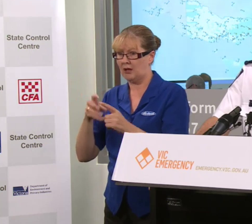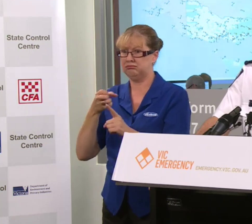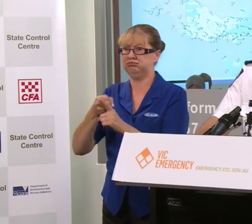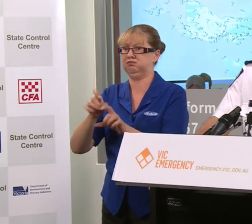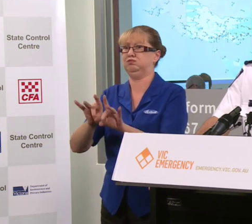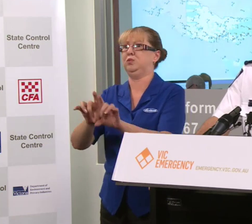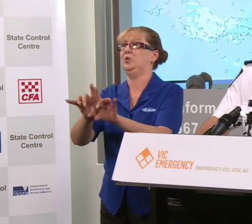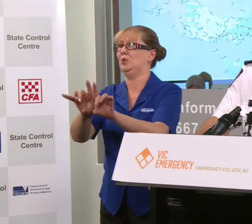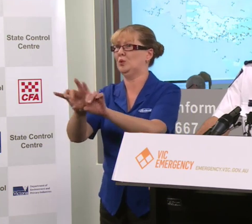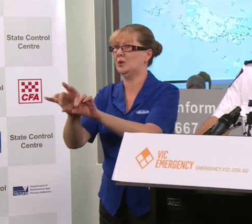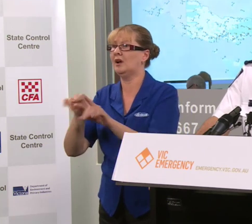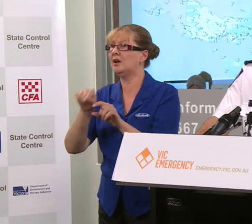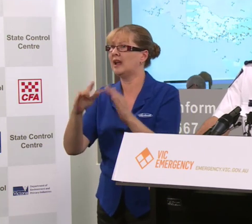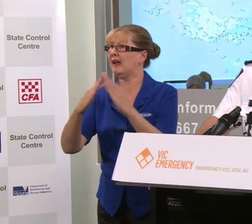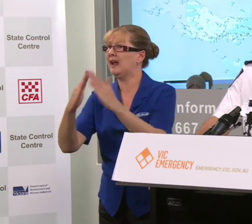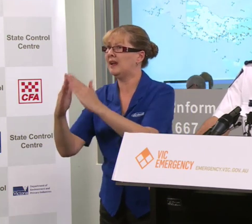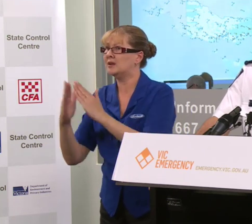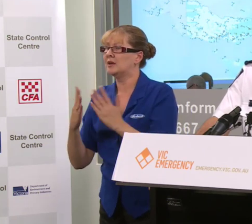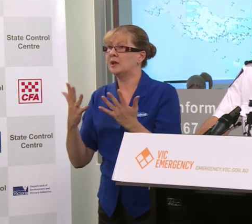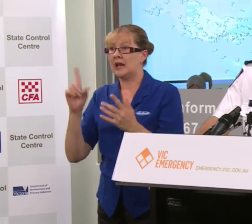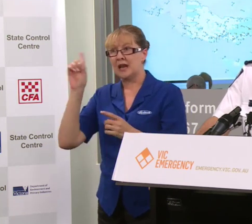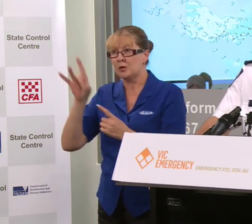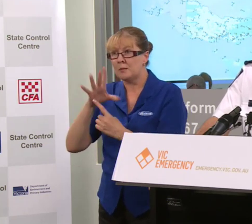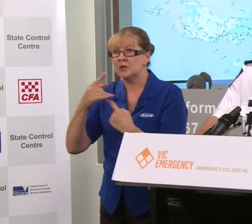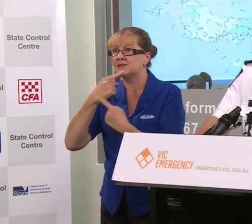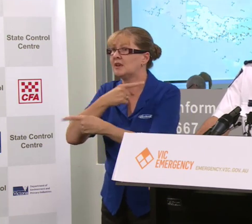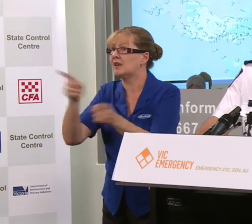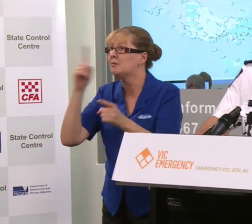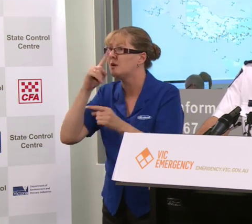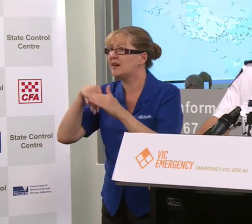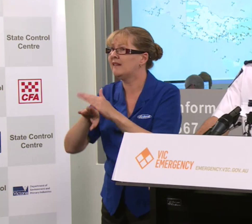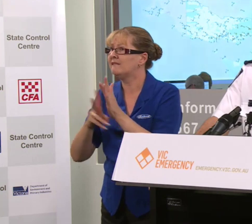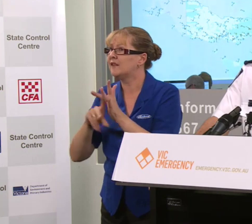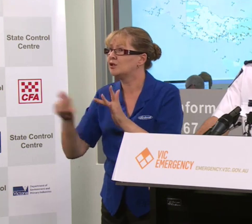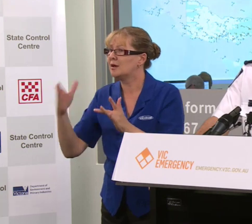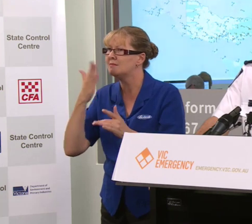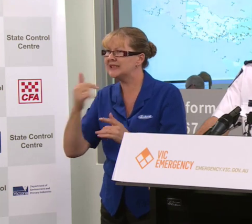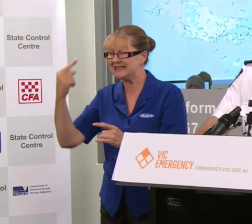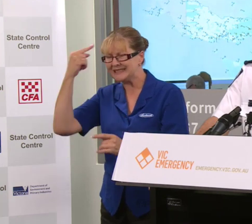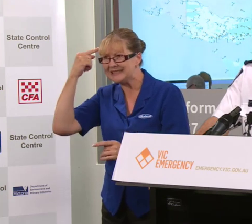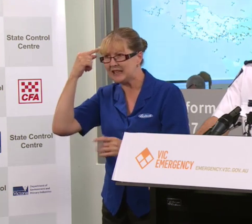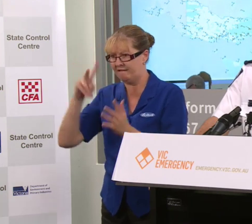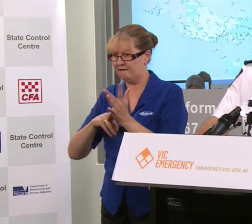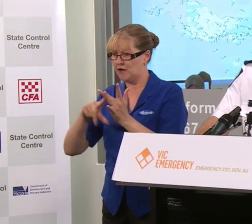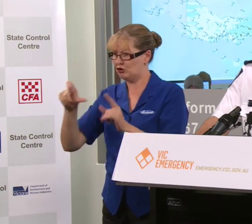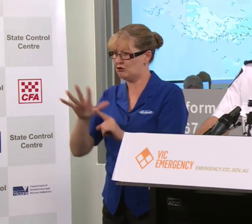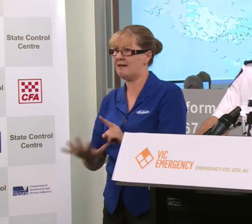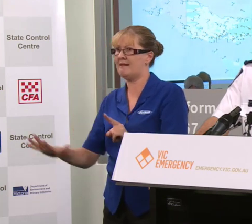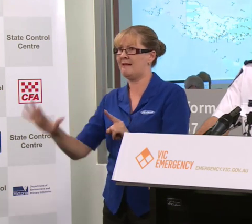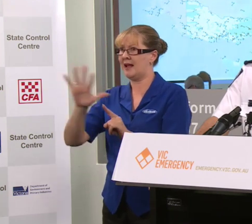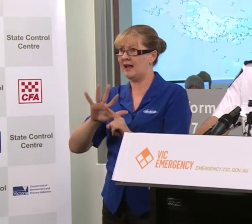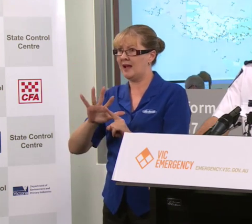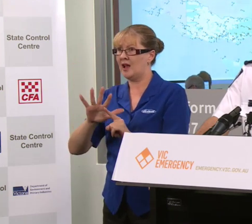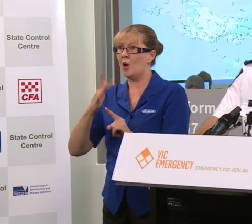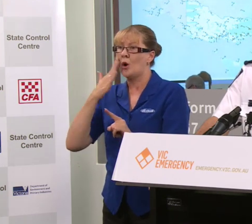So I think the key message now to Victorians is to be aware of anywhere in Victoria. In the heat